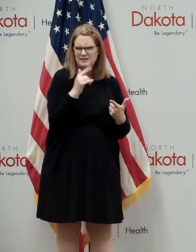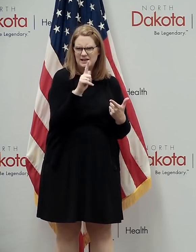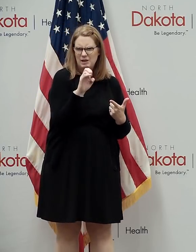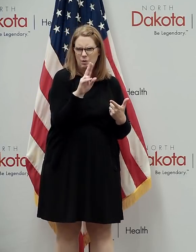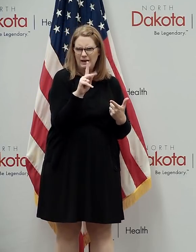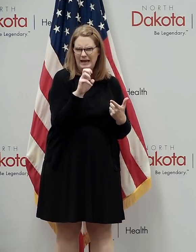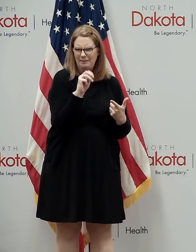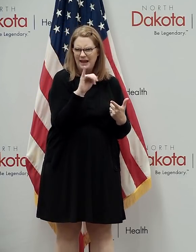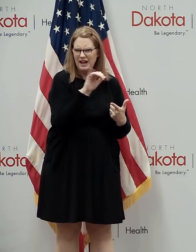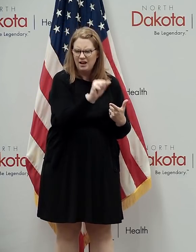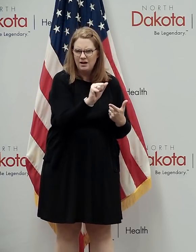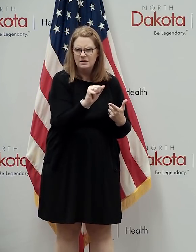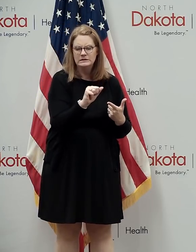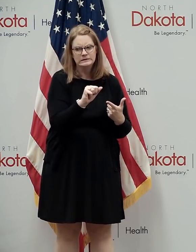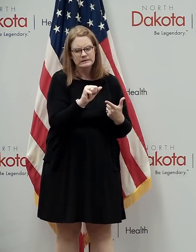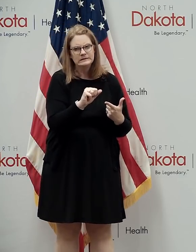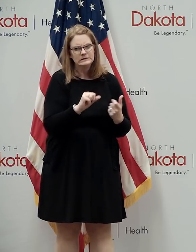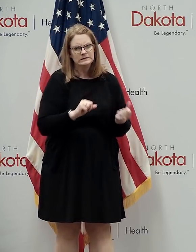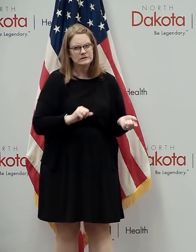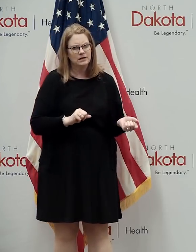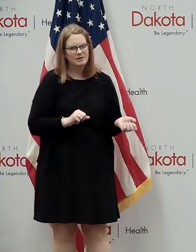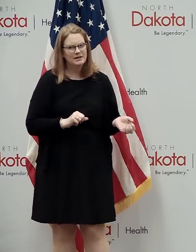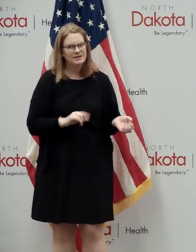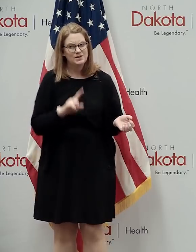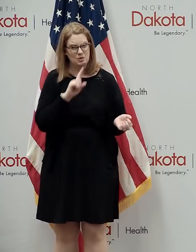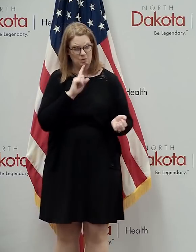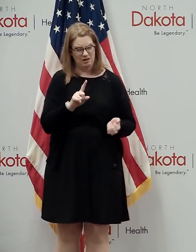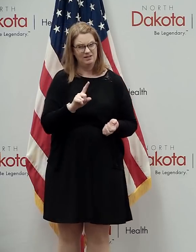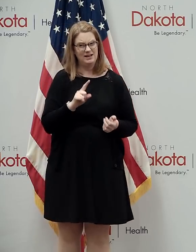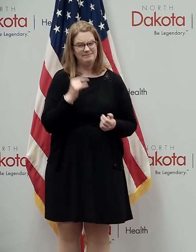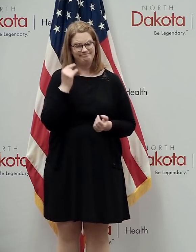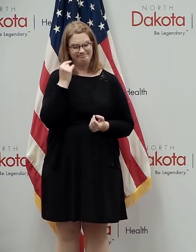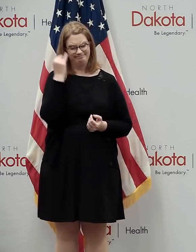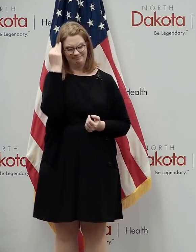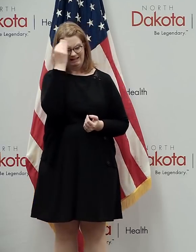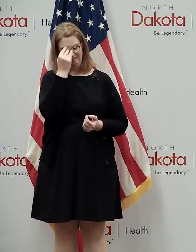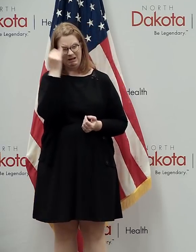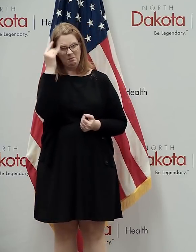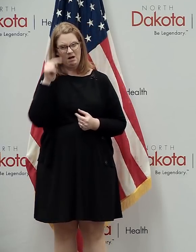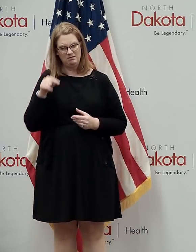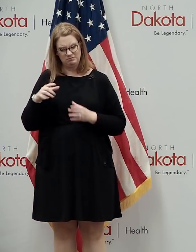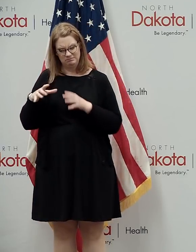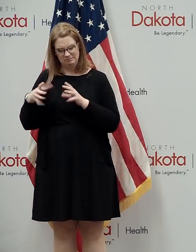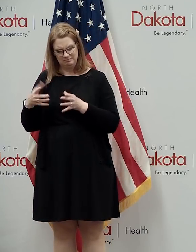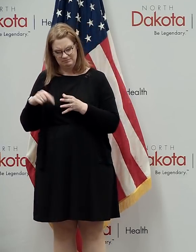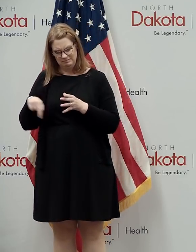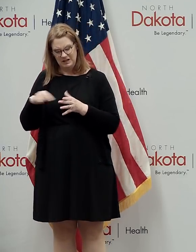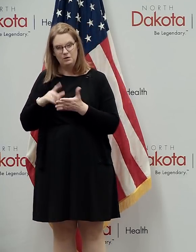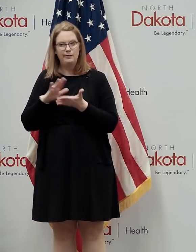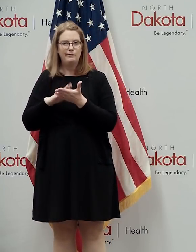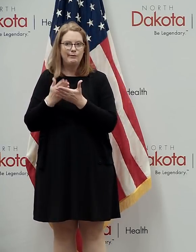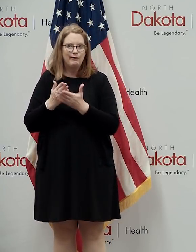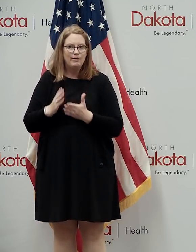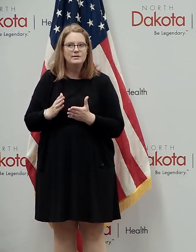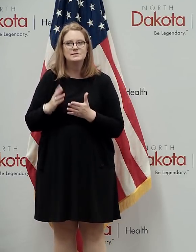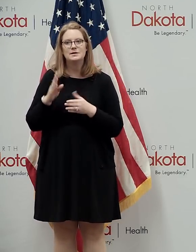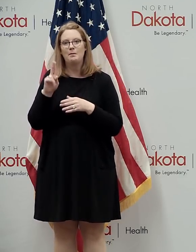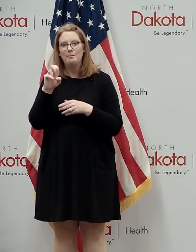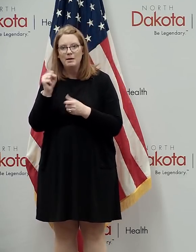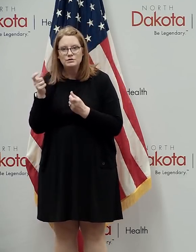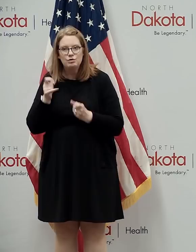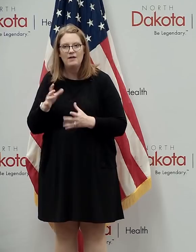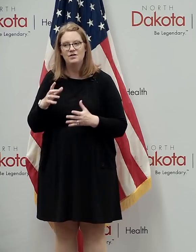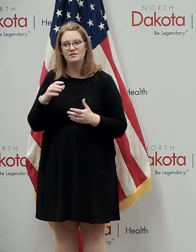mean, there's real considerations for a subset of the population, and the same for cooks and bus drivers and administrative staff